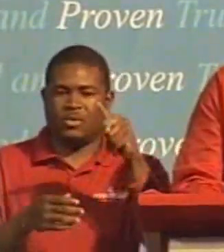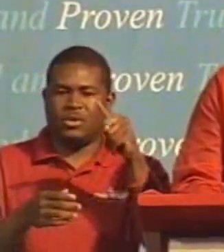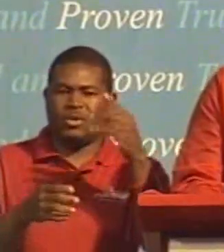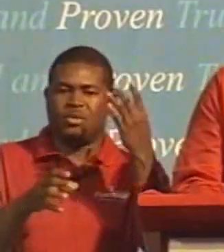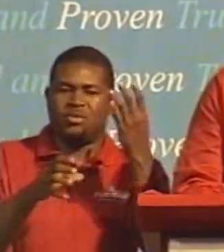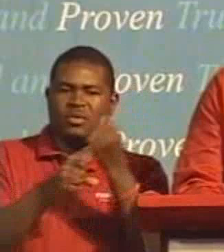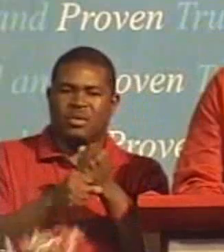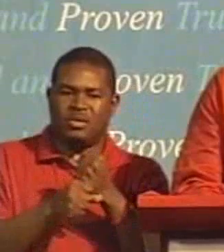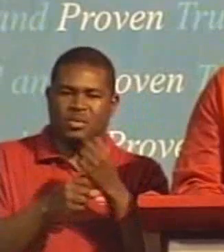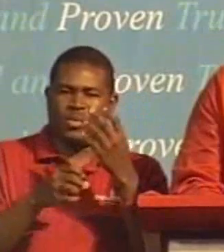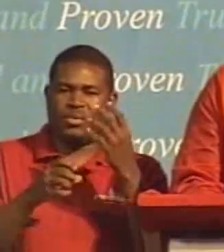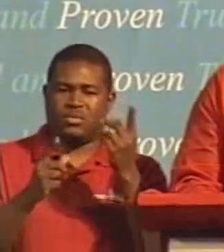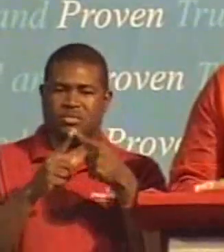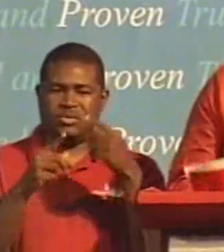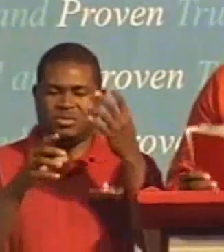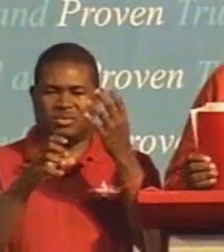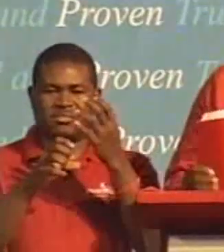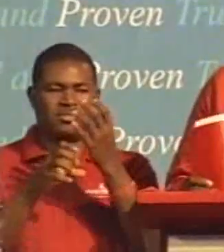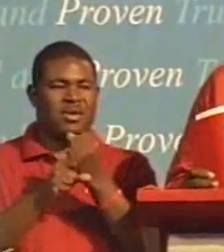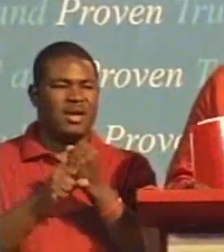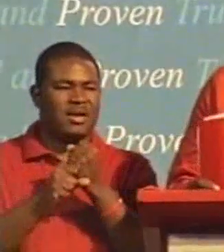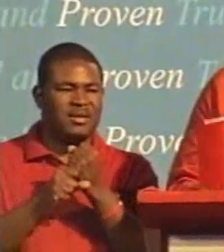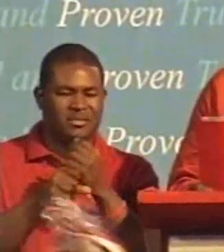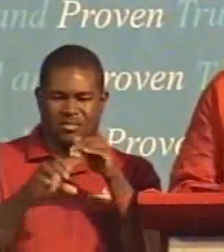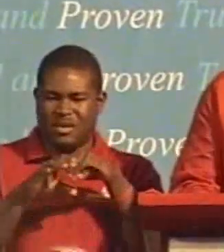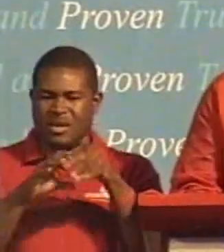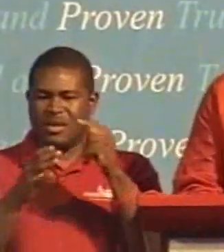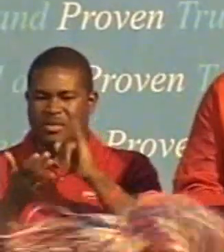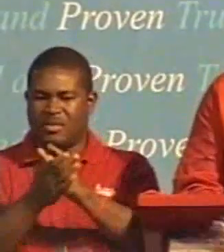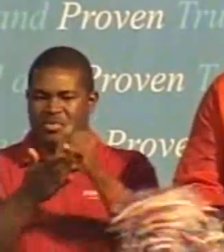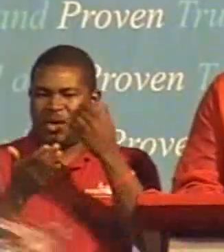jar. They miss it very badly.